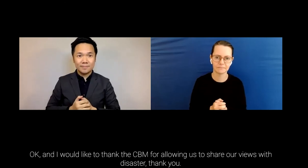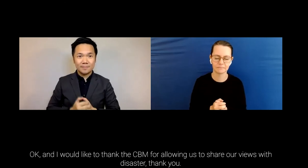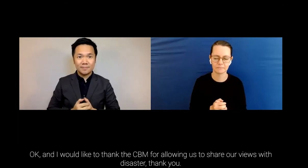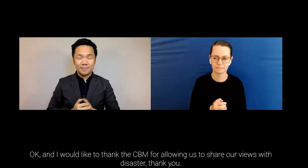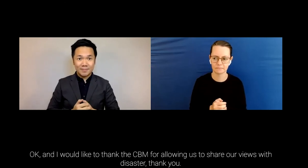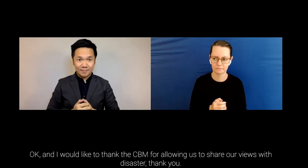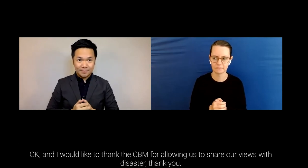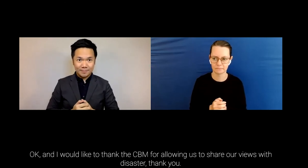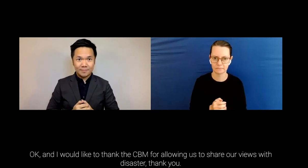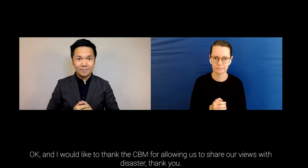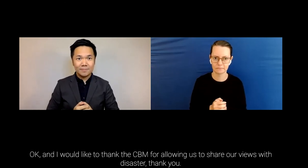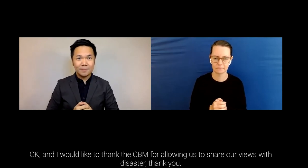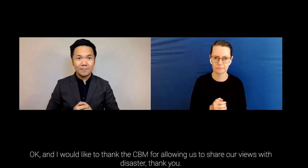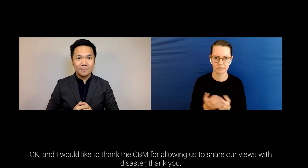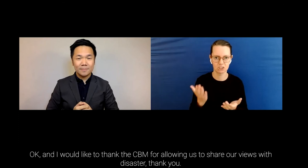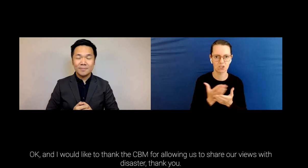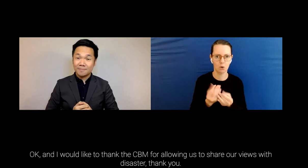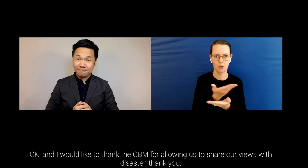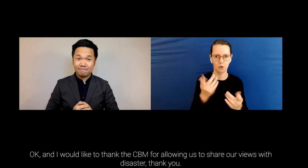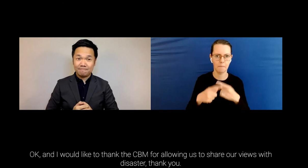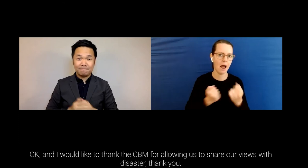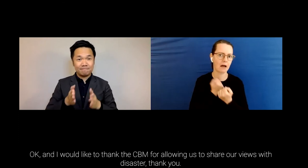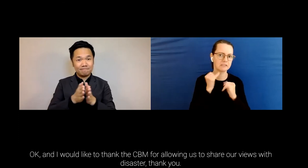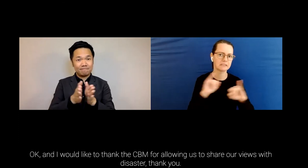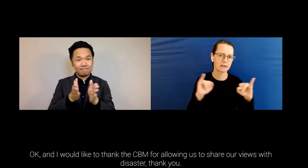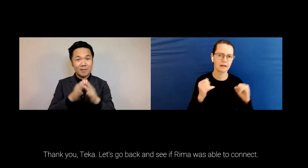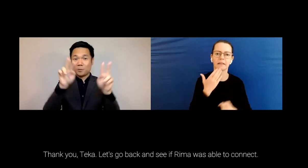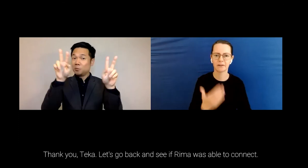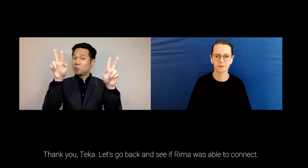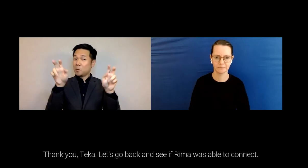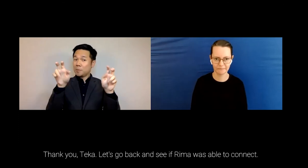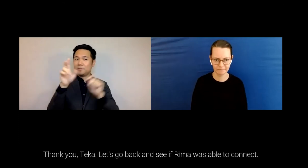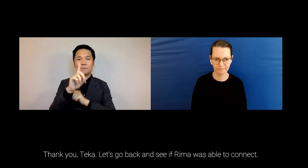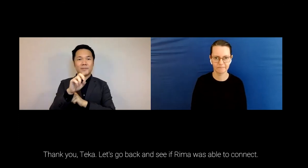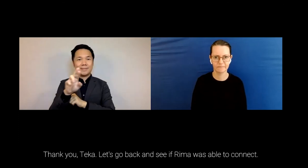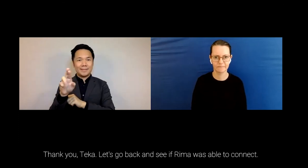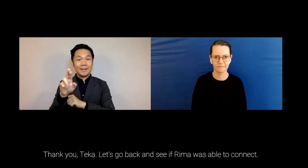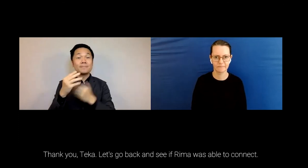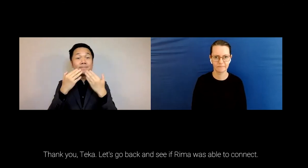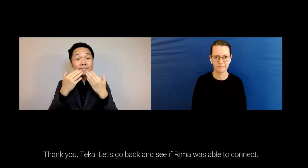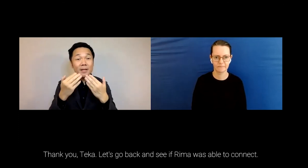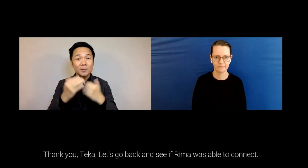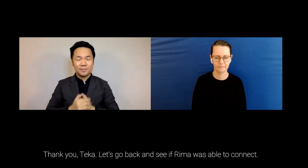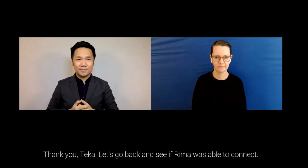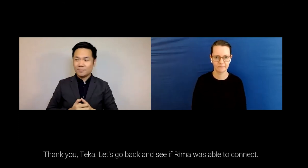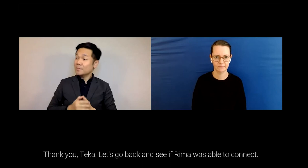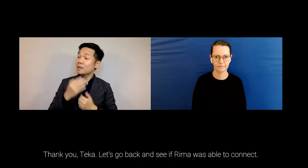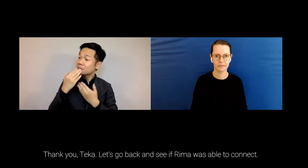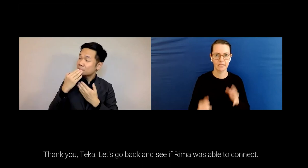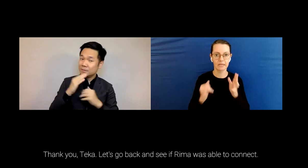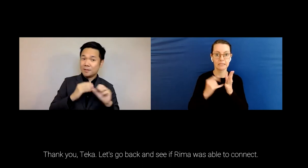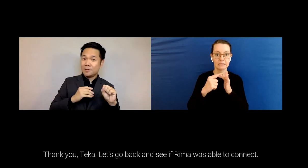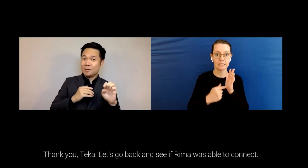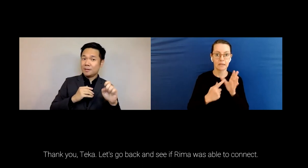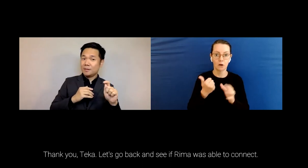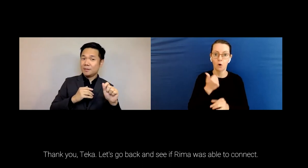with the disaster. Thank you. Thank you, Teka. I'll just go back quickly to